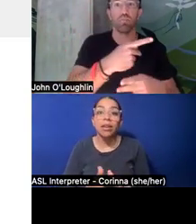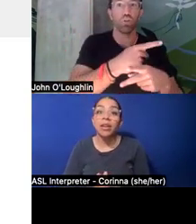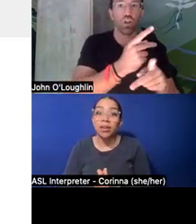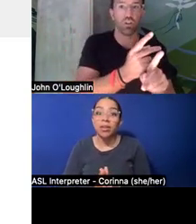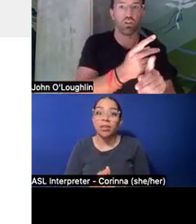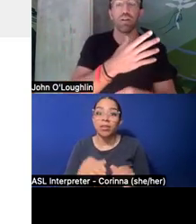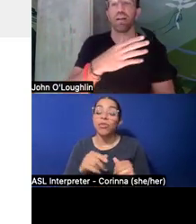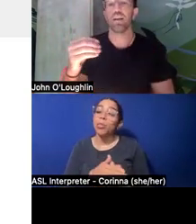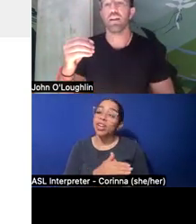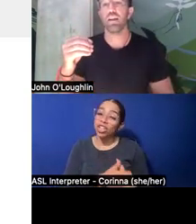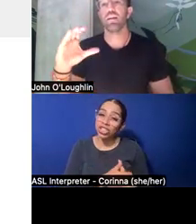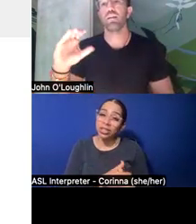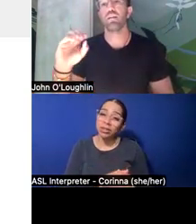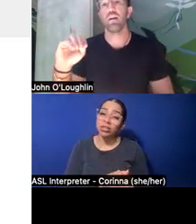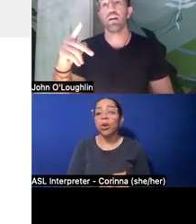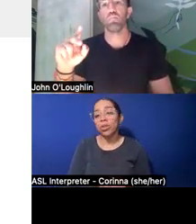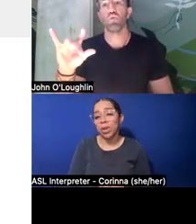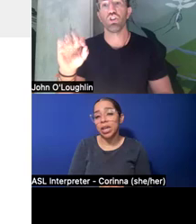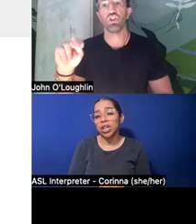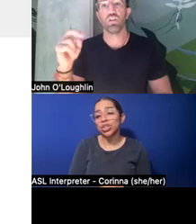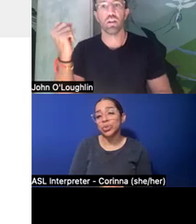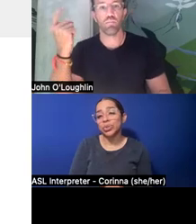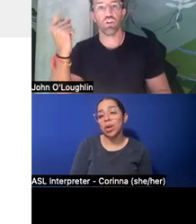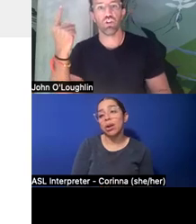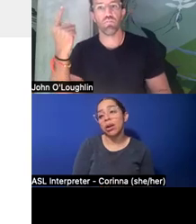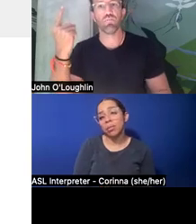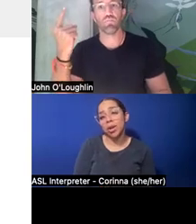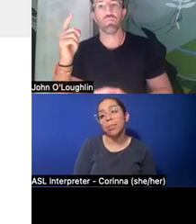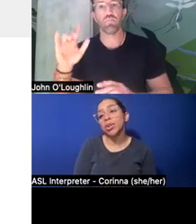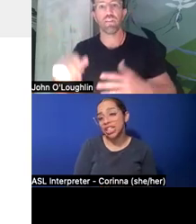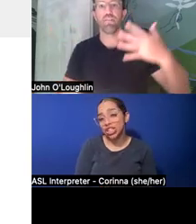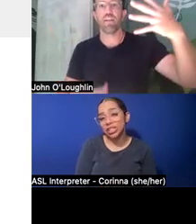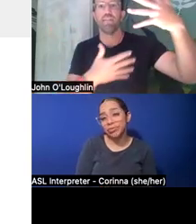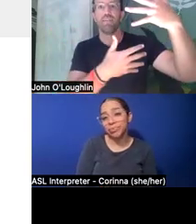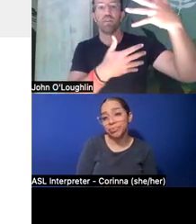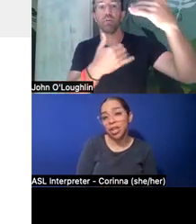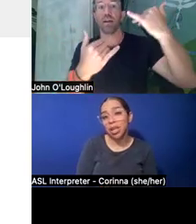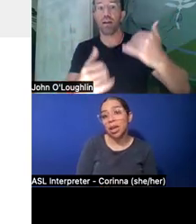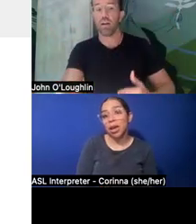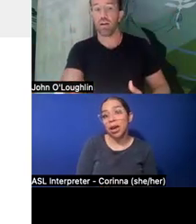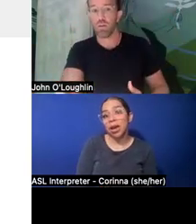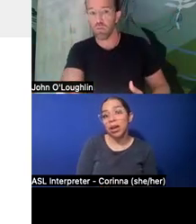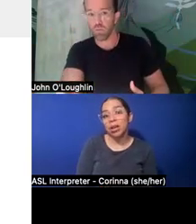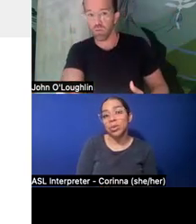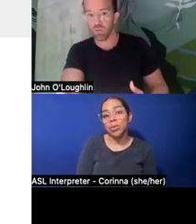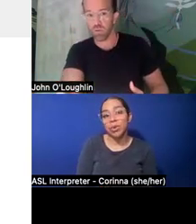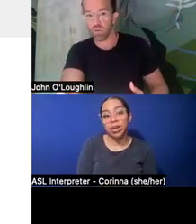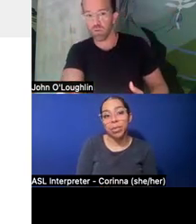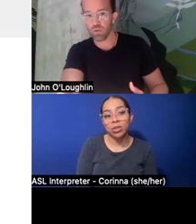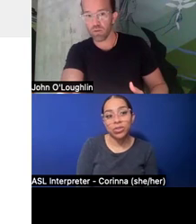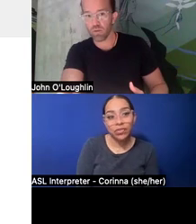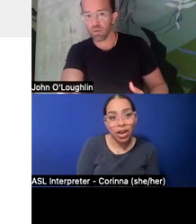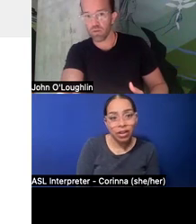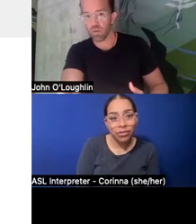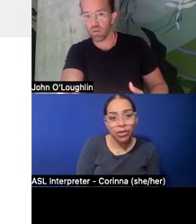And from production all the way to comprehension. So I will grade it